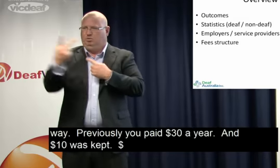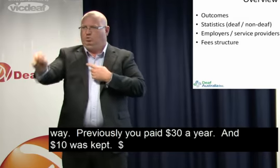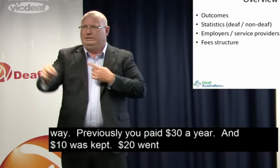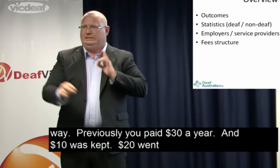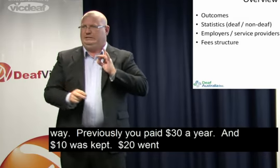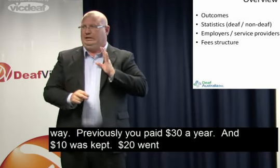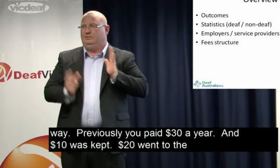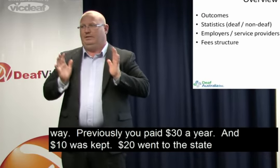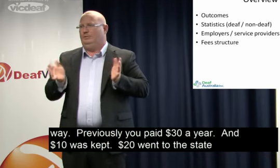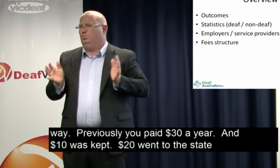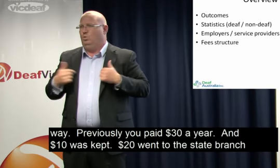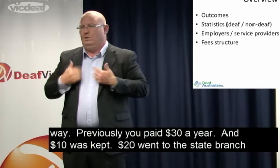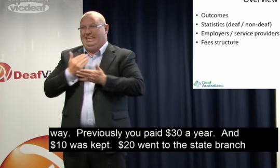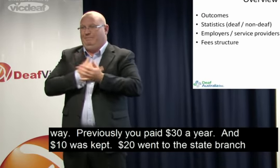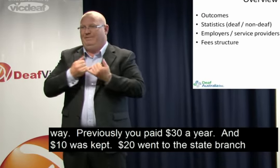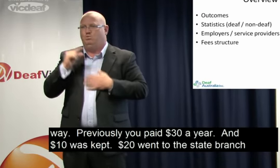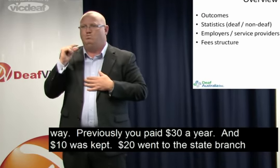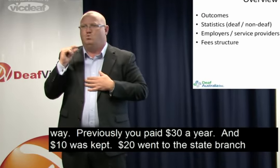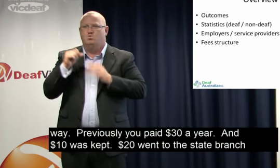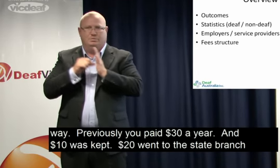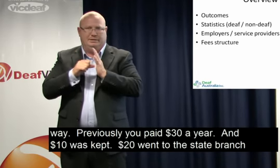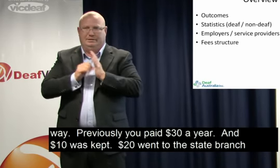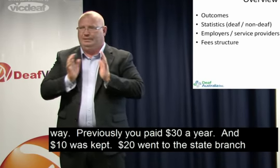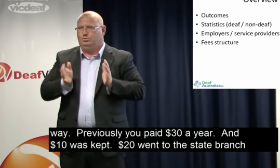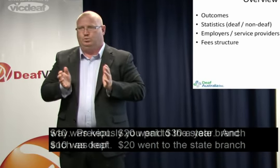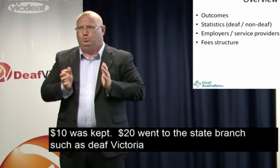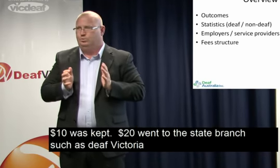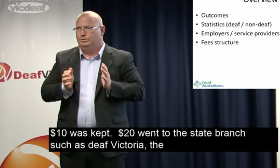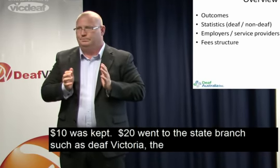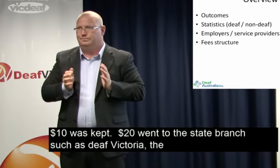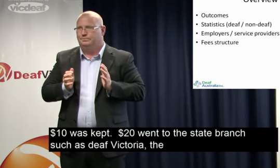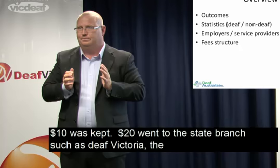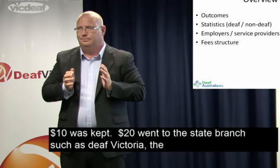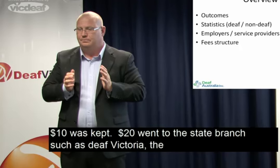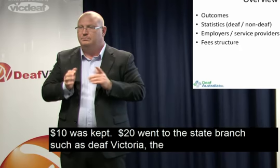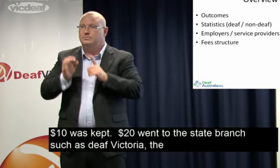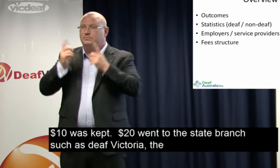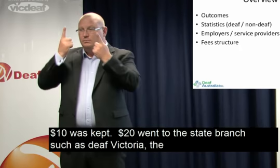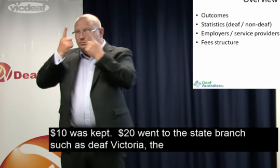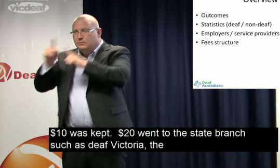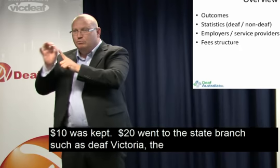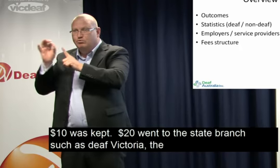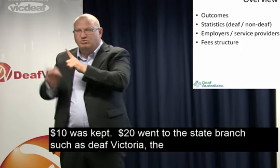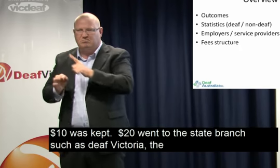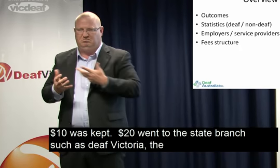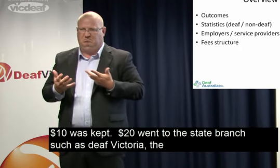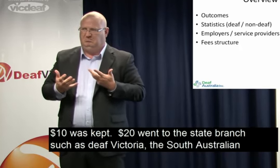South Australian branch, and so on. And that's how it was distributed. So we only held on to a small proportion of the funds that were allocated through